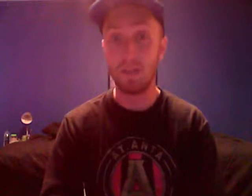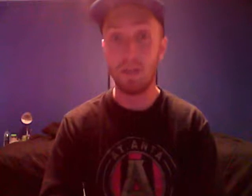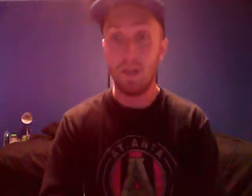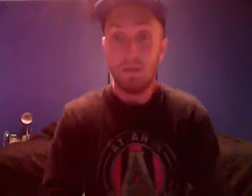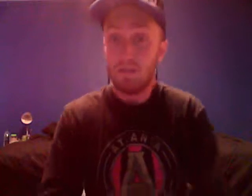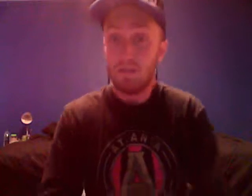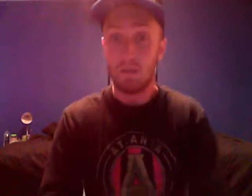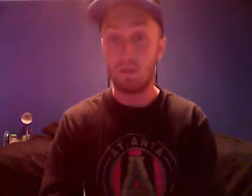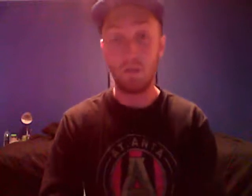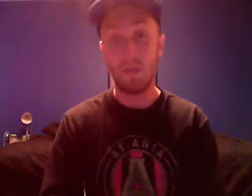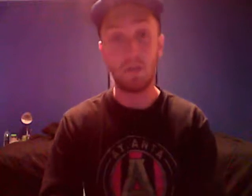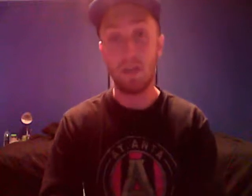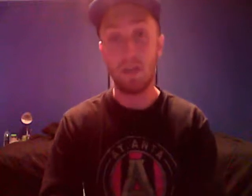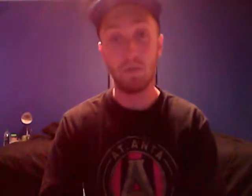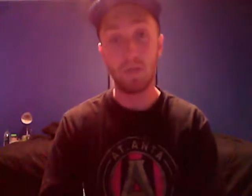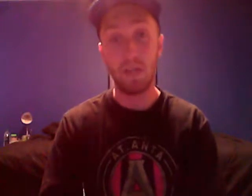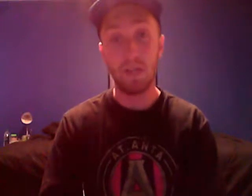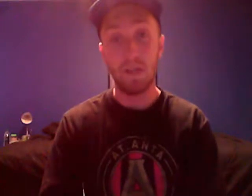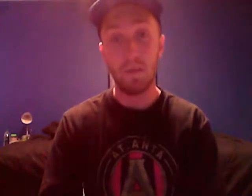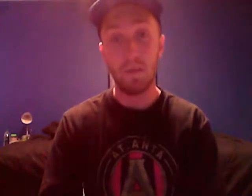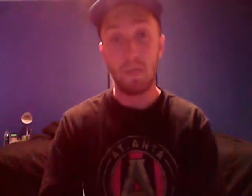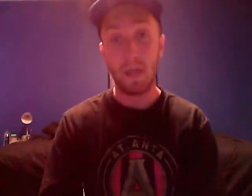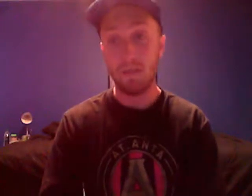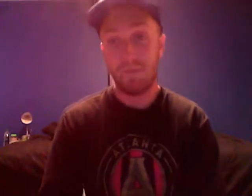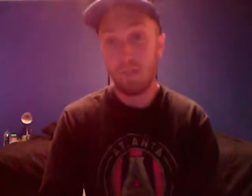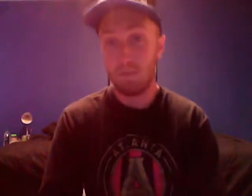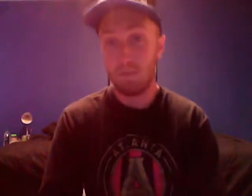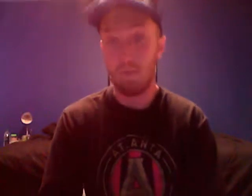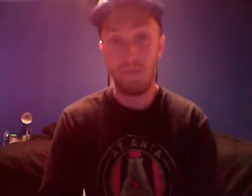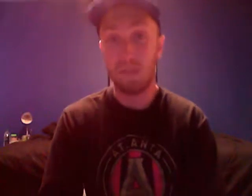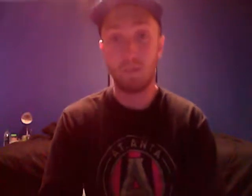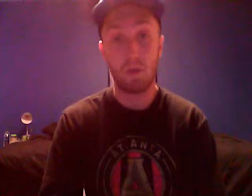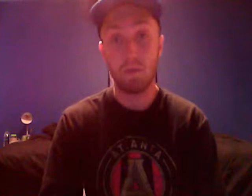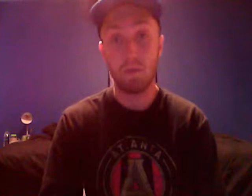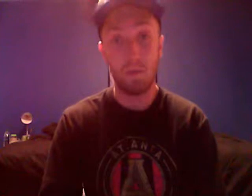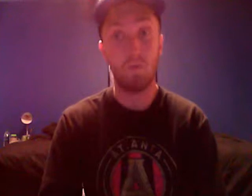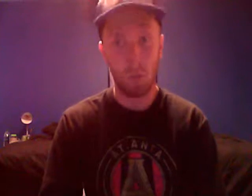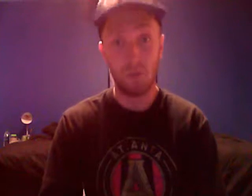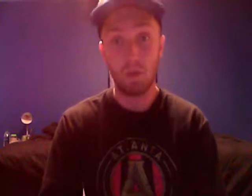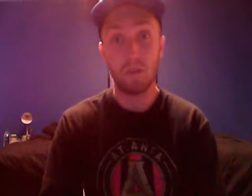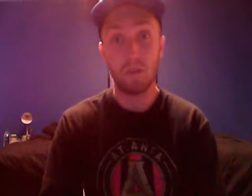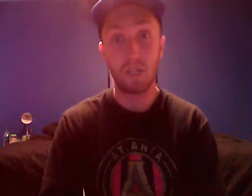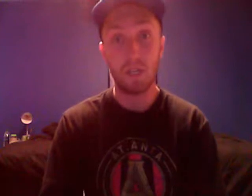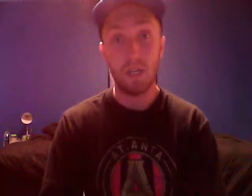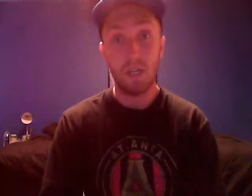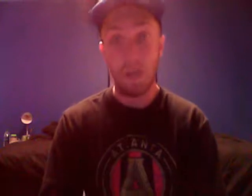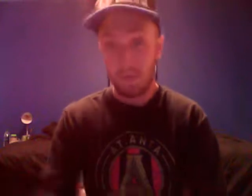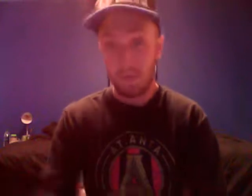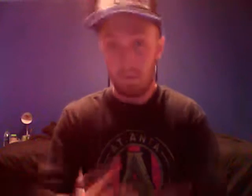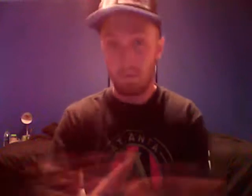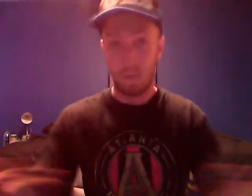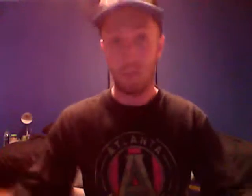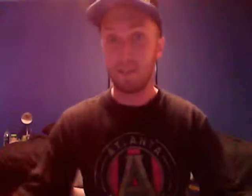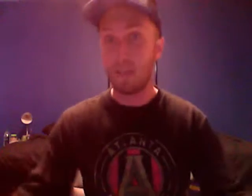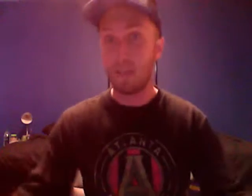done, the refs were terrible today. And this has probably been one of the worst. I mean, just to kick